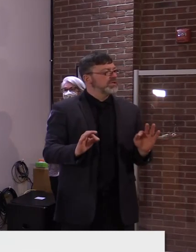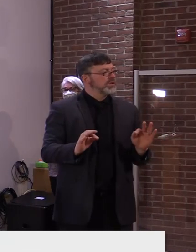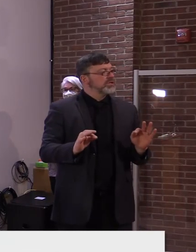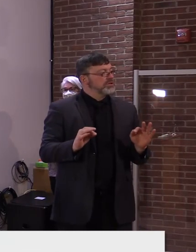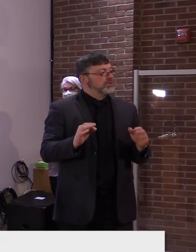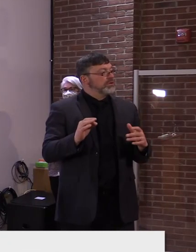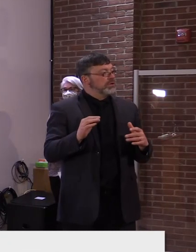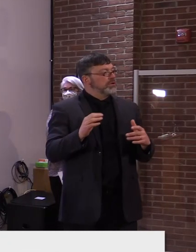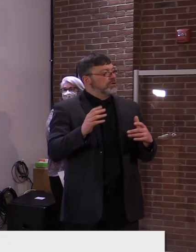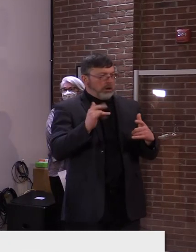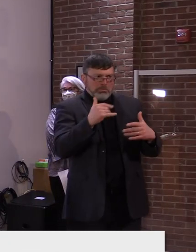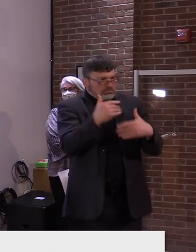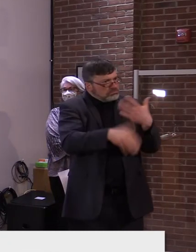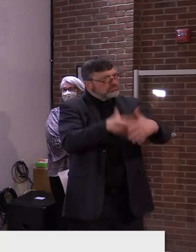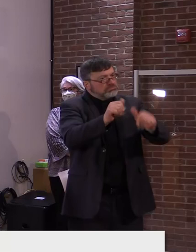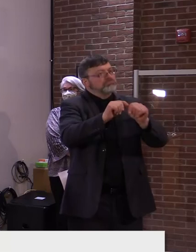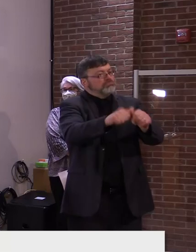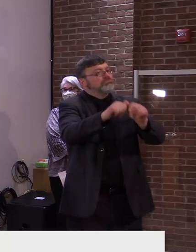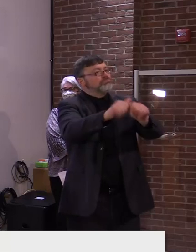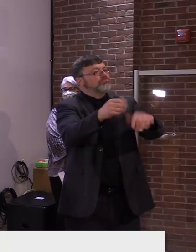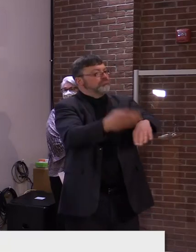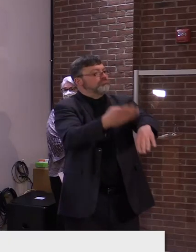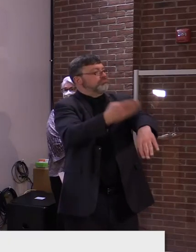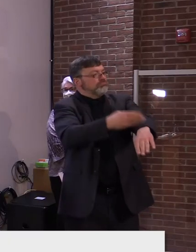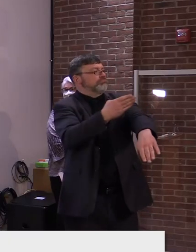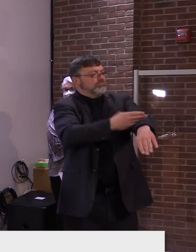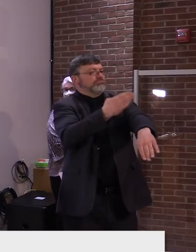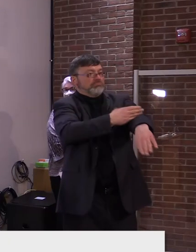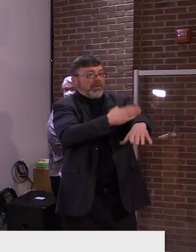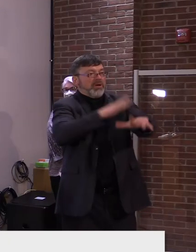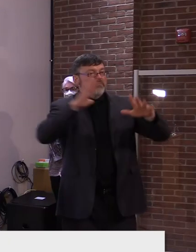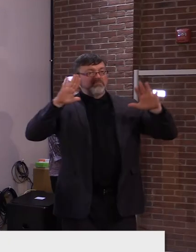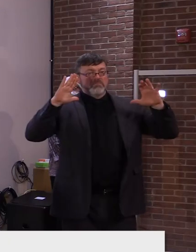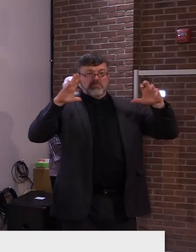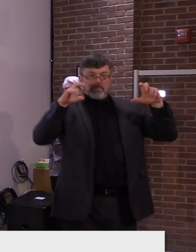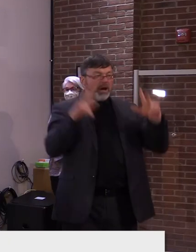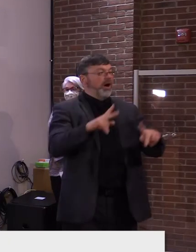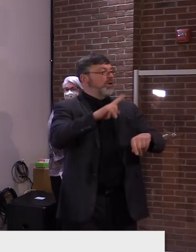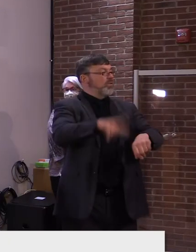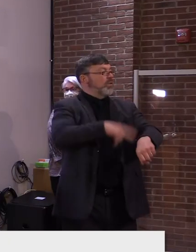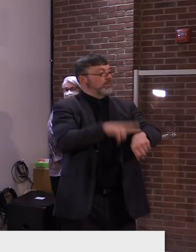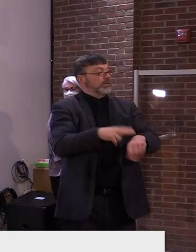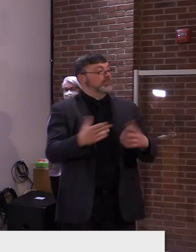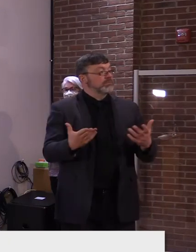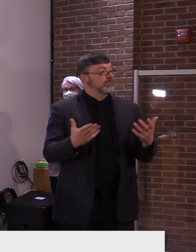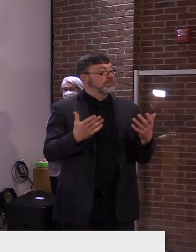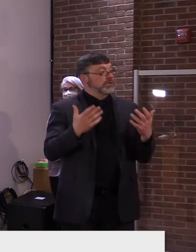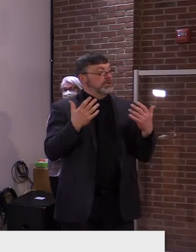we'll get back to normal by the 4th of July. With